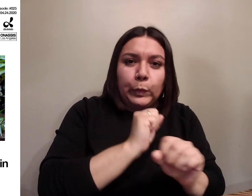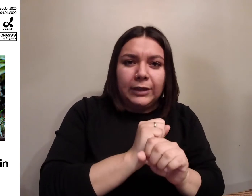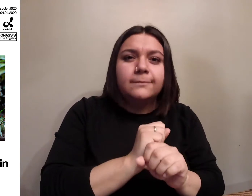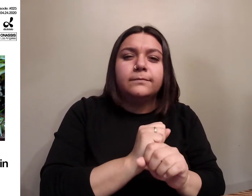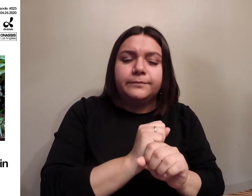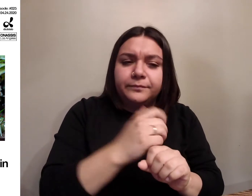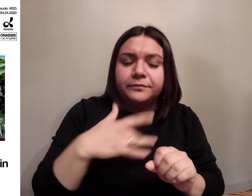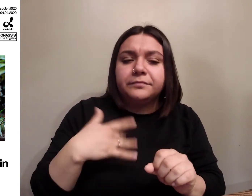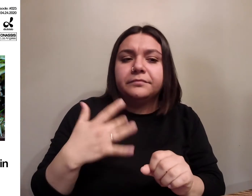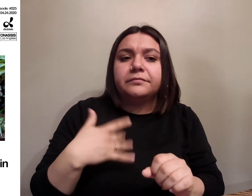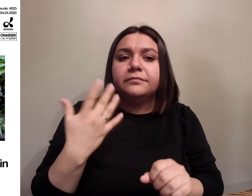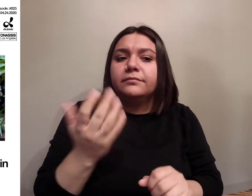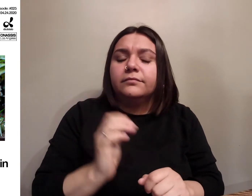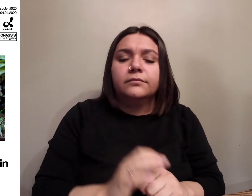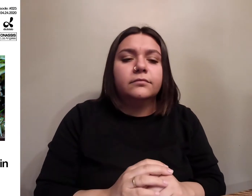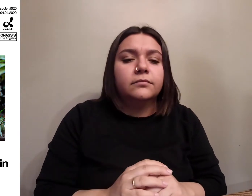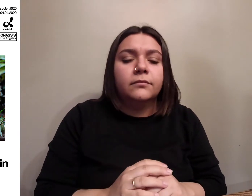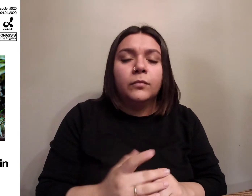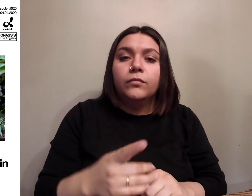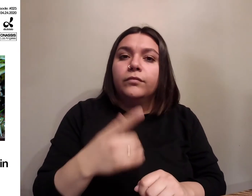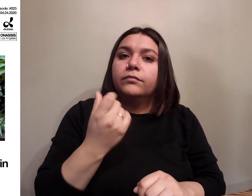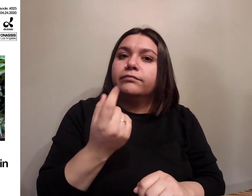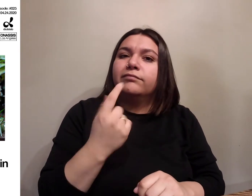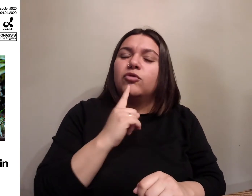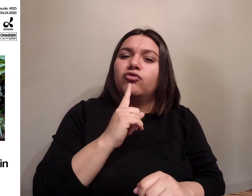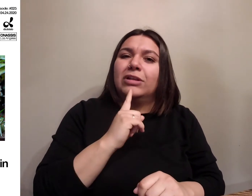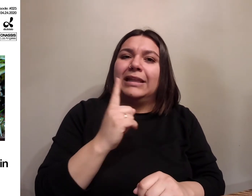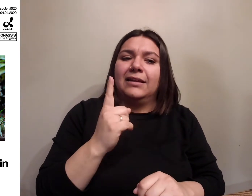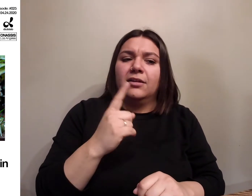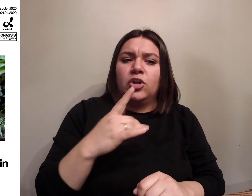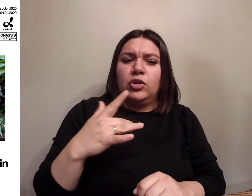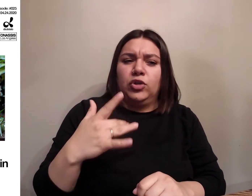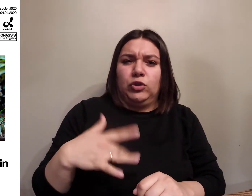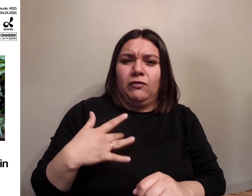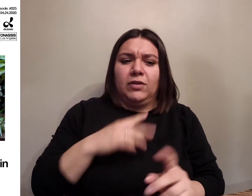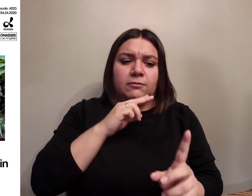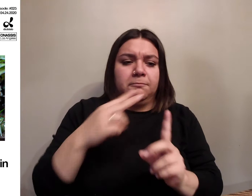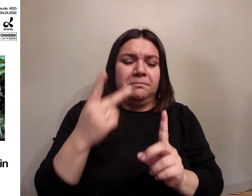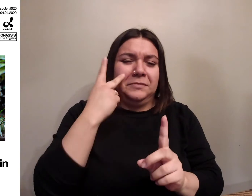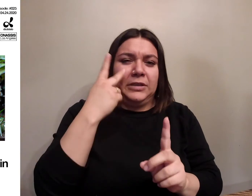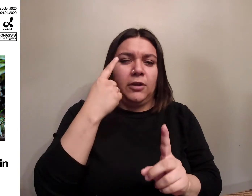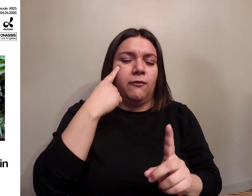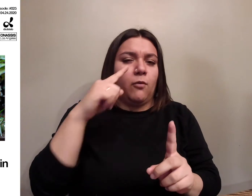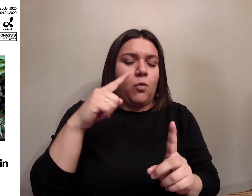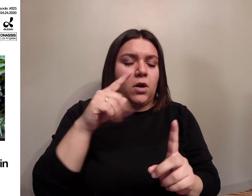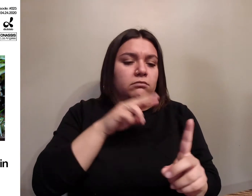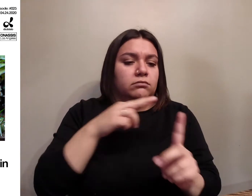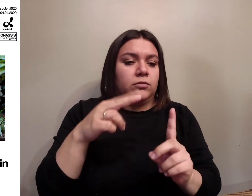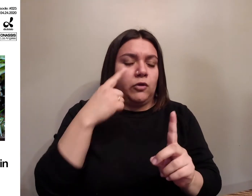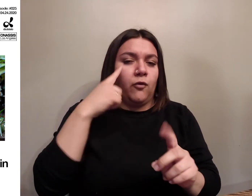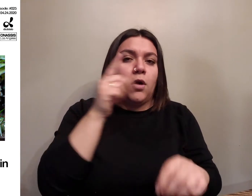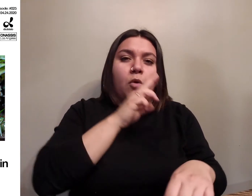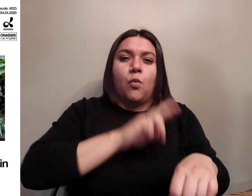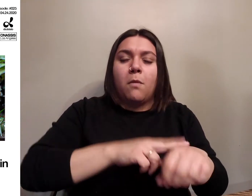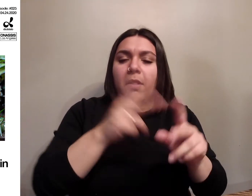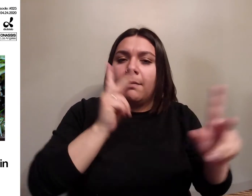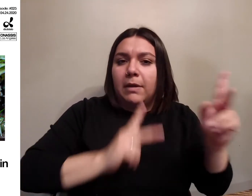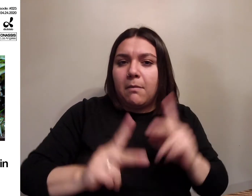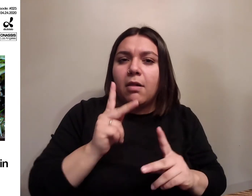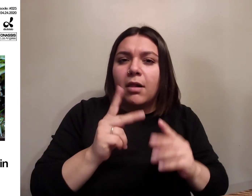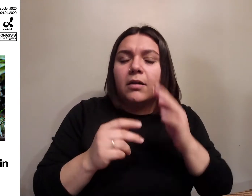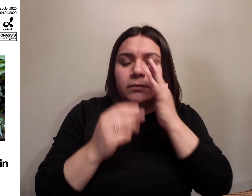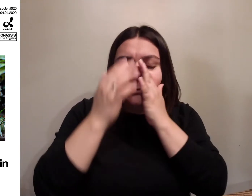impact on me, because when you read his work, he cares and he gives voice in a way to